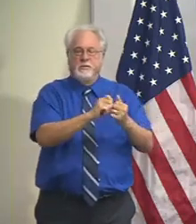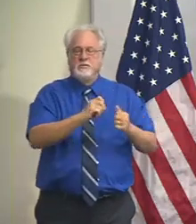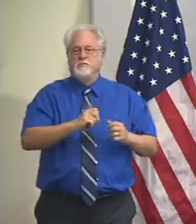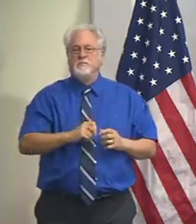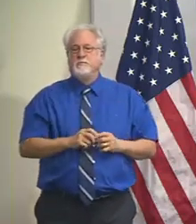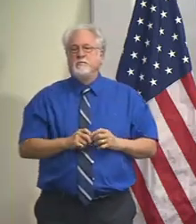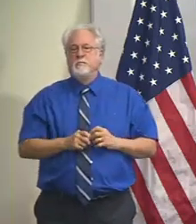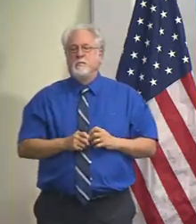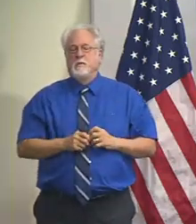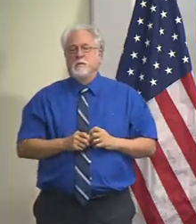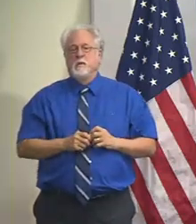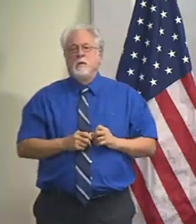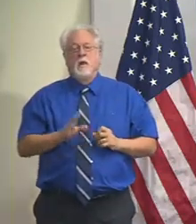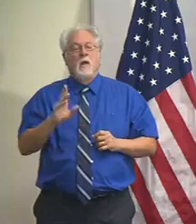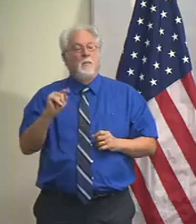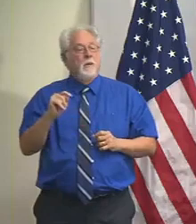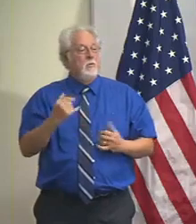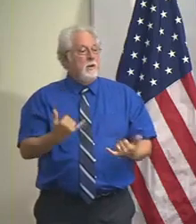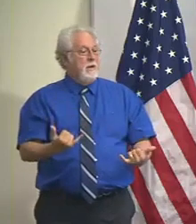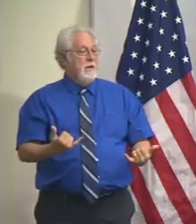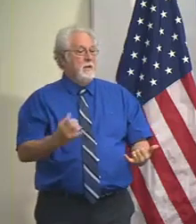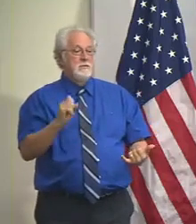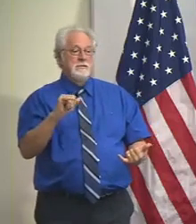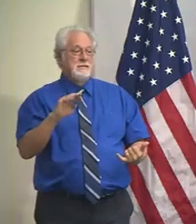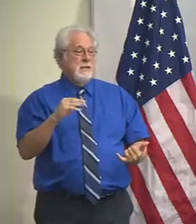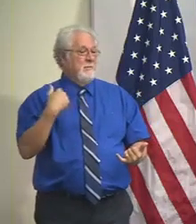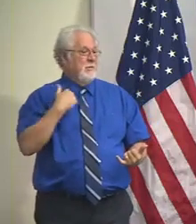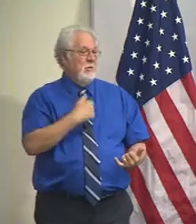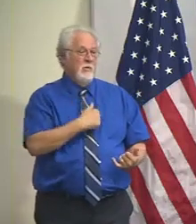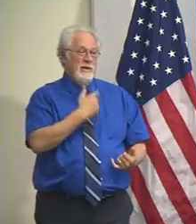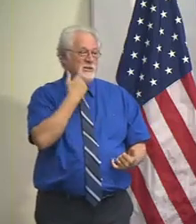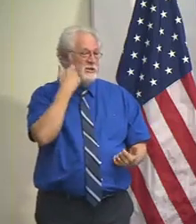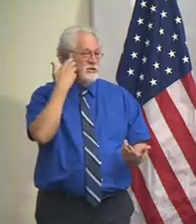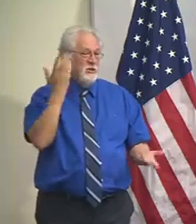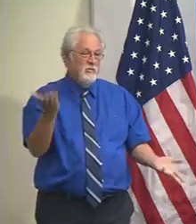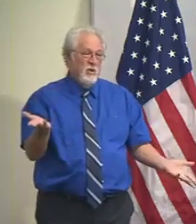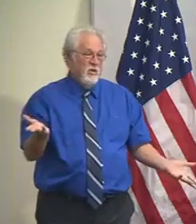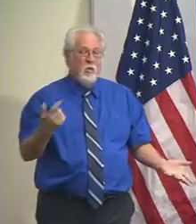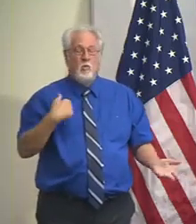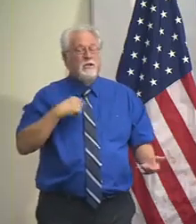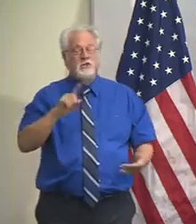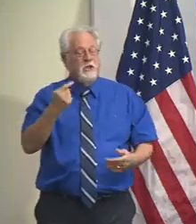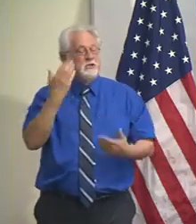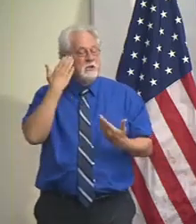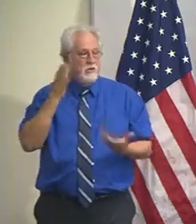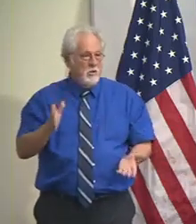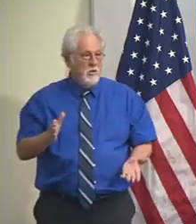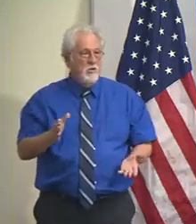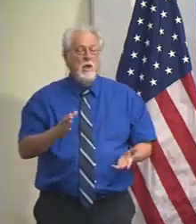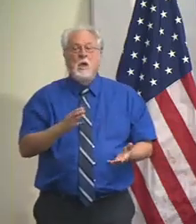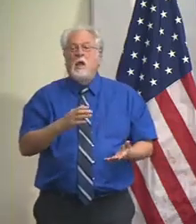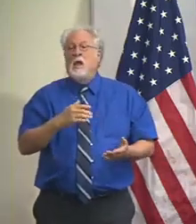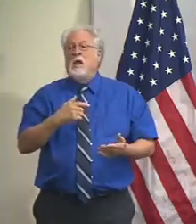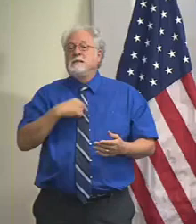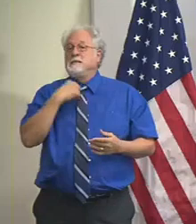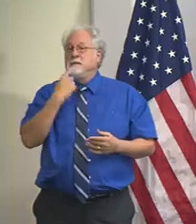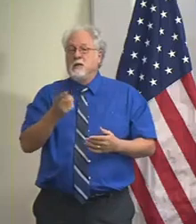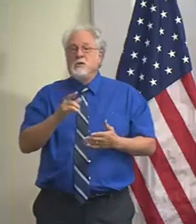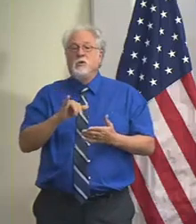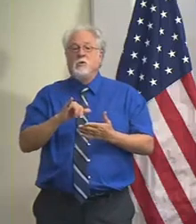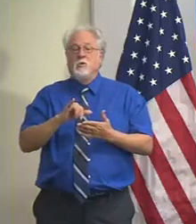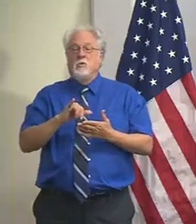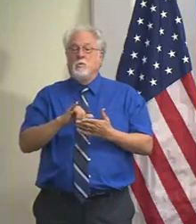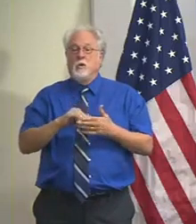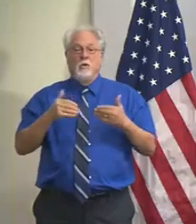permanent repairs. But right now, Sam, we just don't know. And I can tell you that we're going to move it